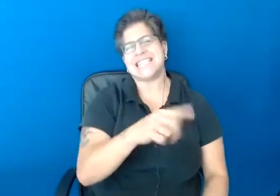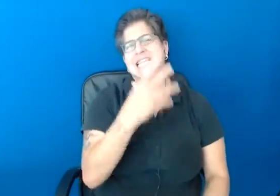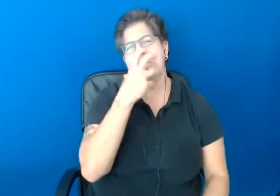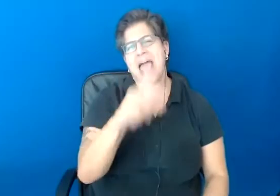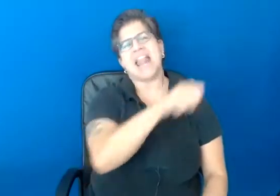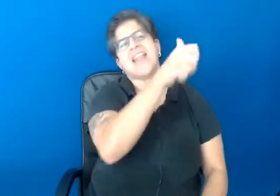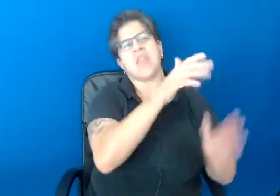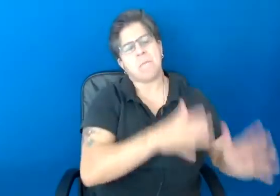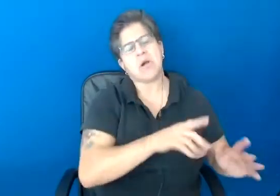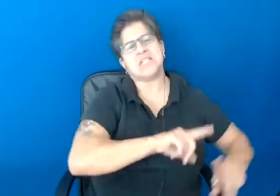strictly Al-Anon.